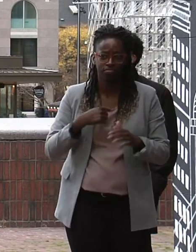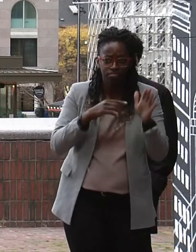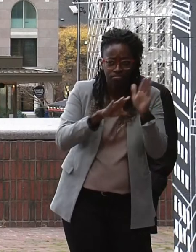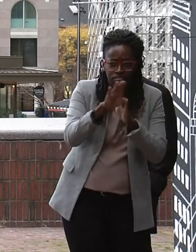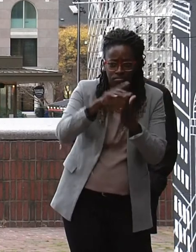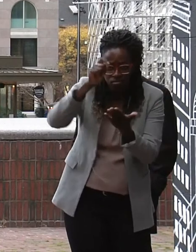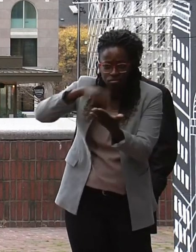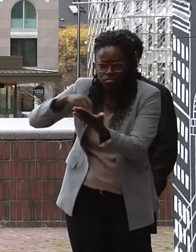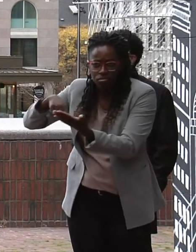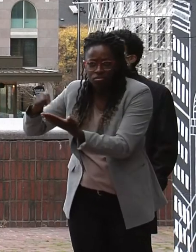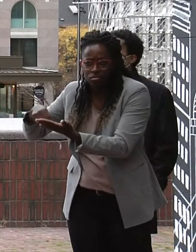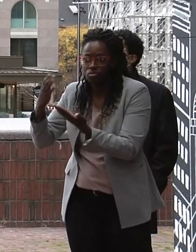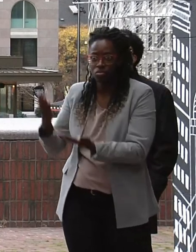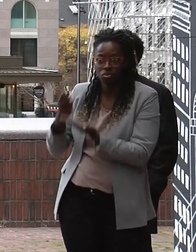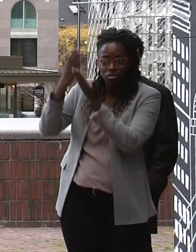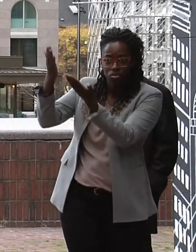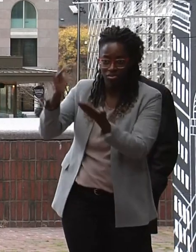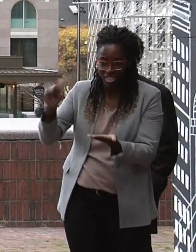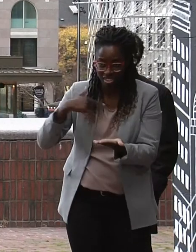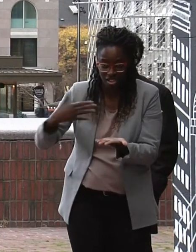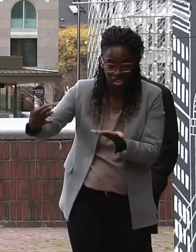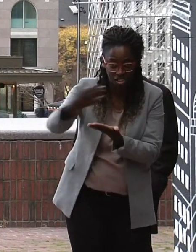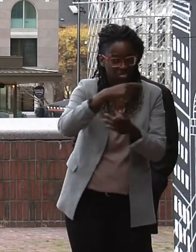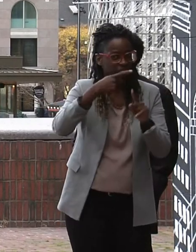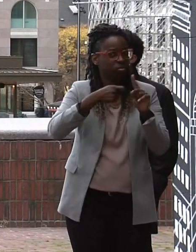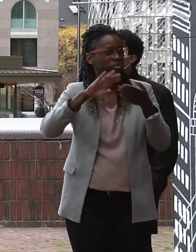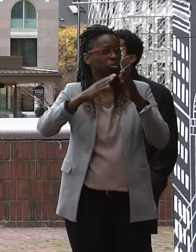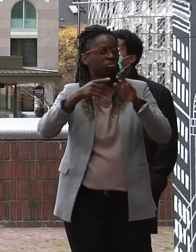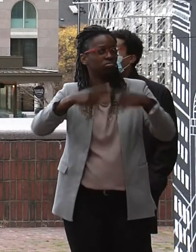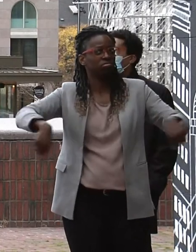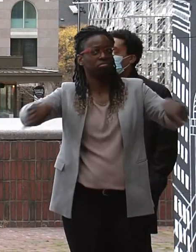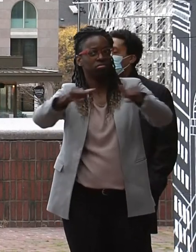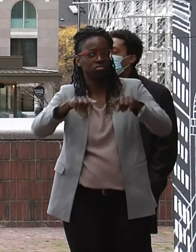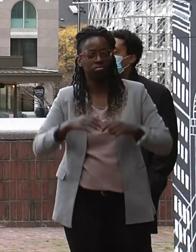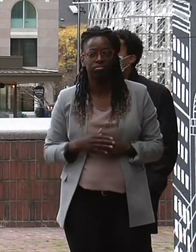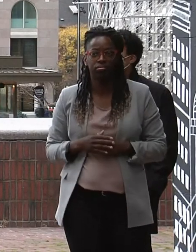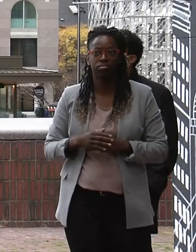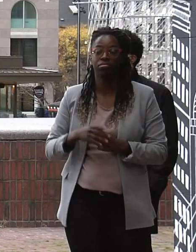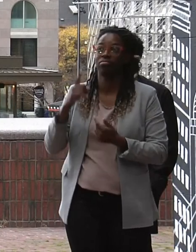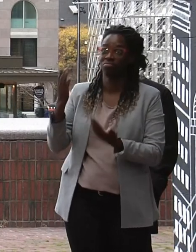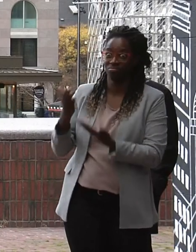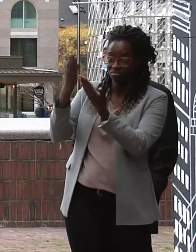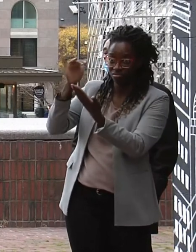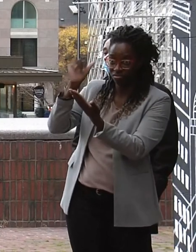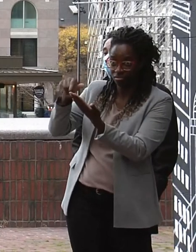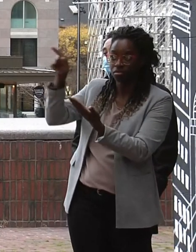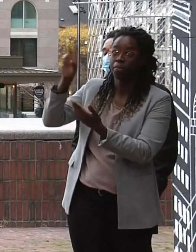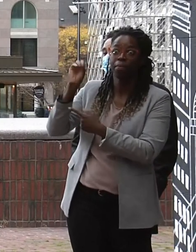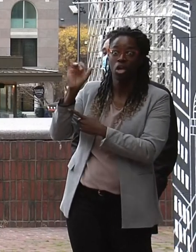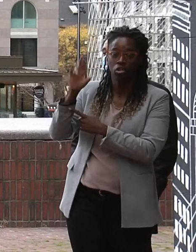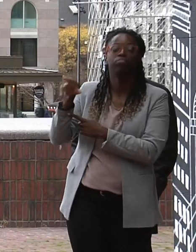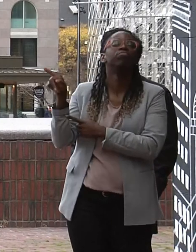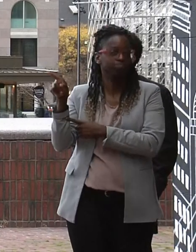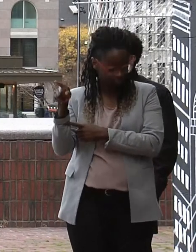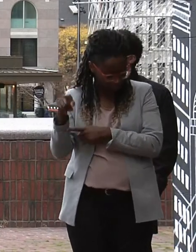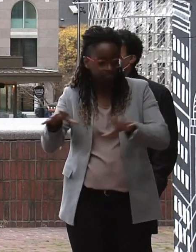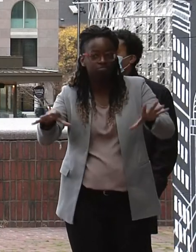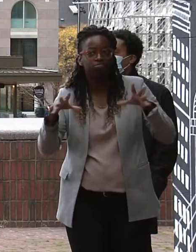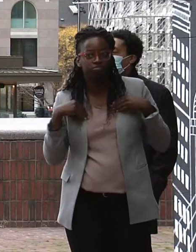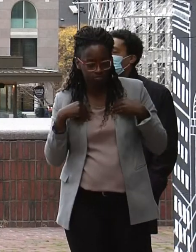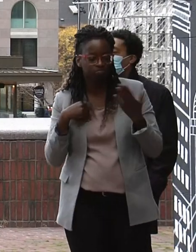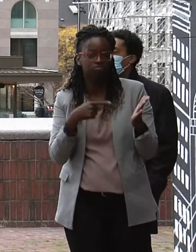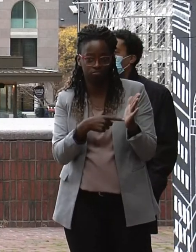that were submitted and submitted to and adopted by the mayor. Especially, I want to